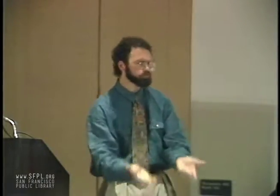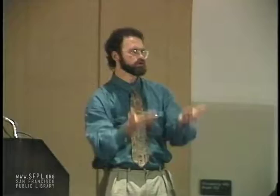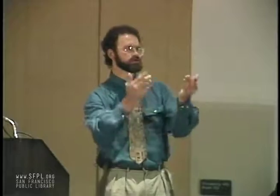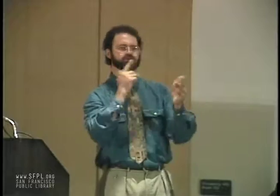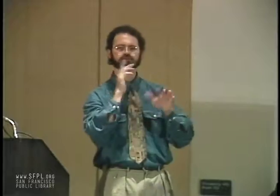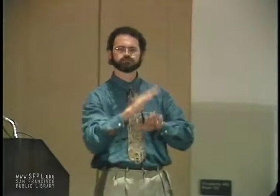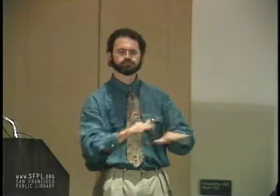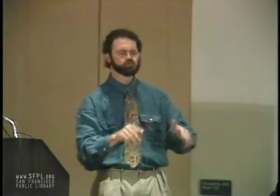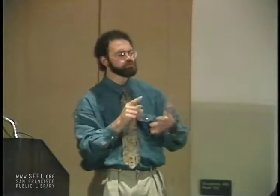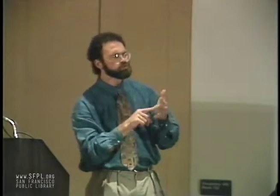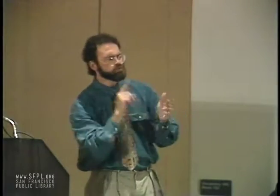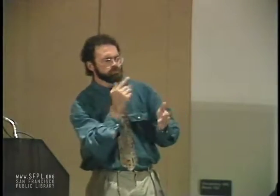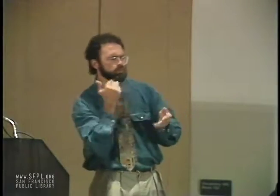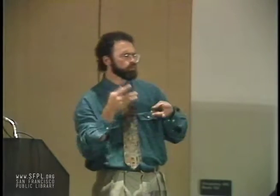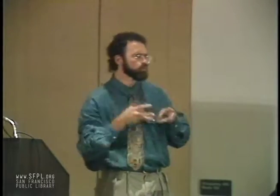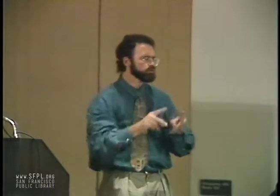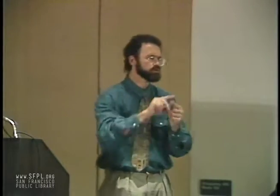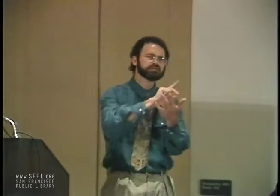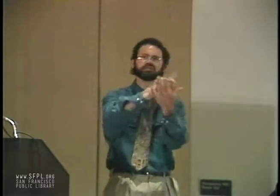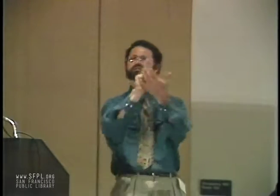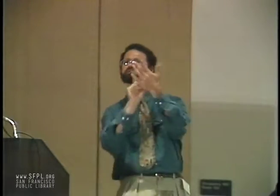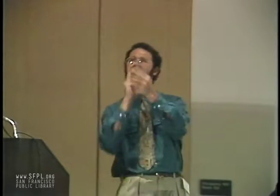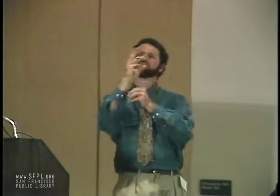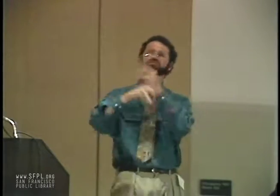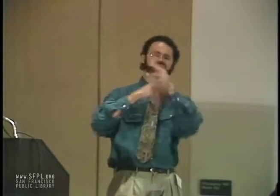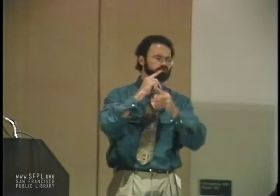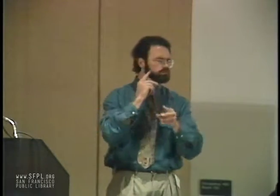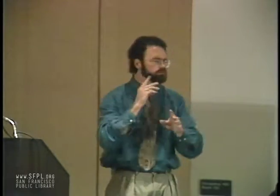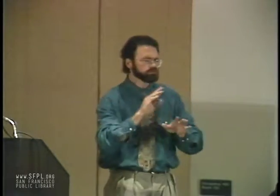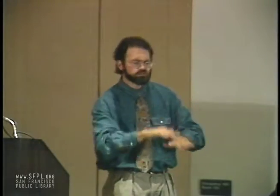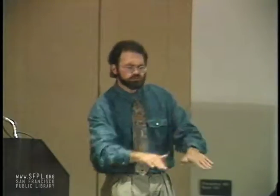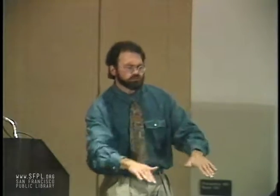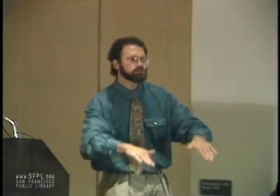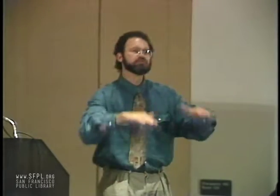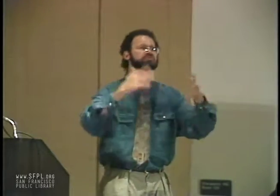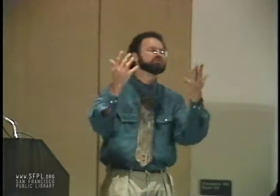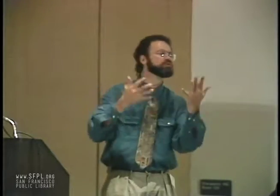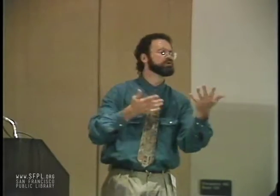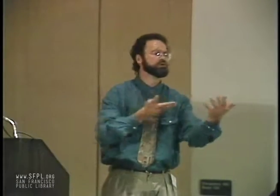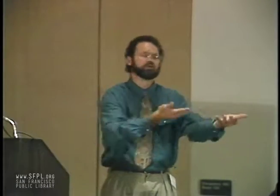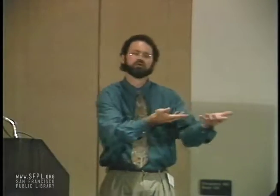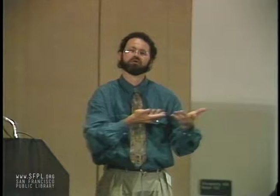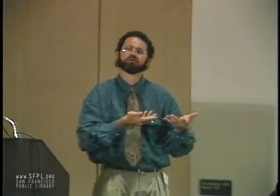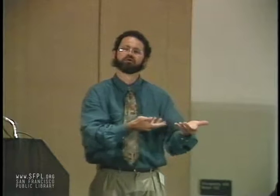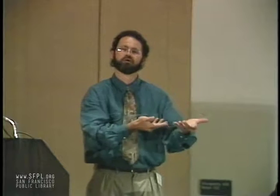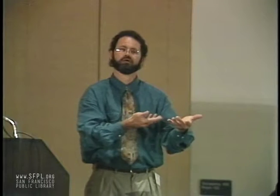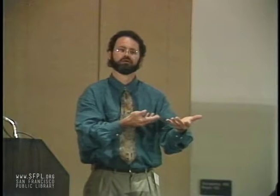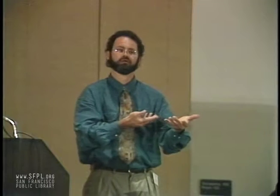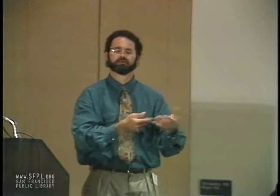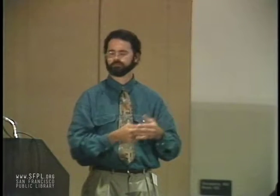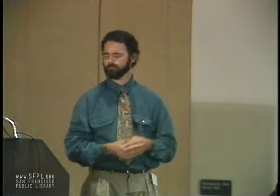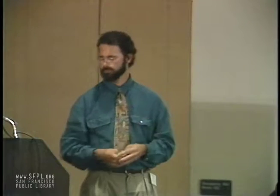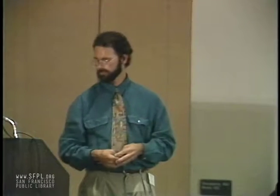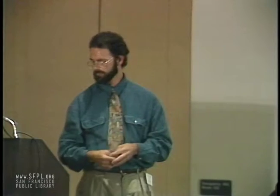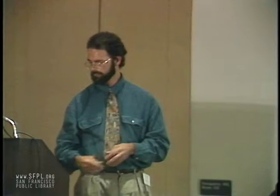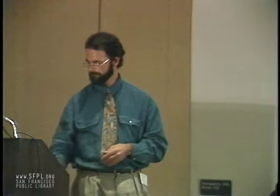their perspective, what is the best way to raise a deaf child? What is the best way to design the world for deaf people? What is it that you need in a growing